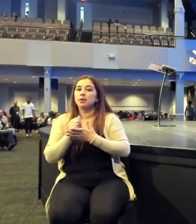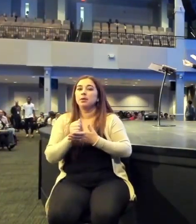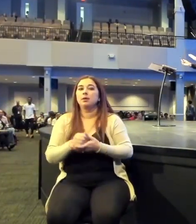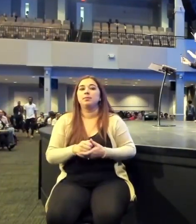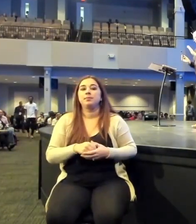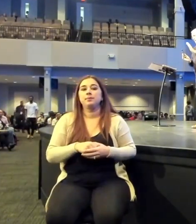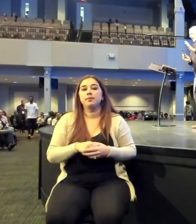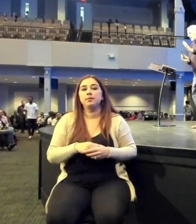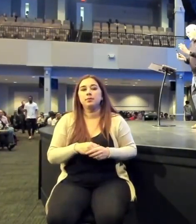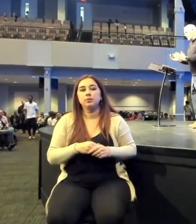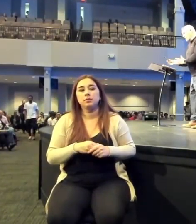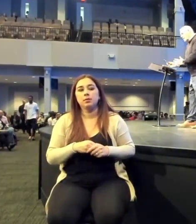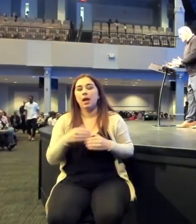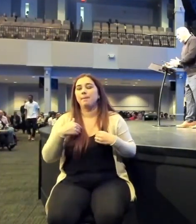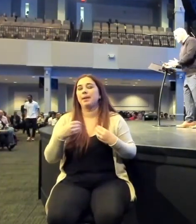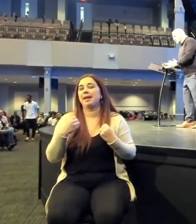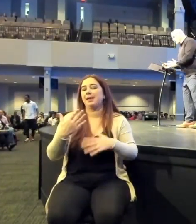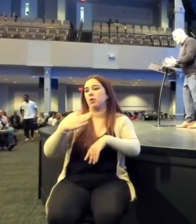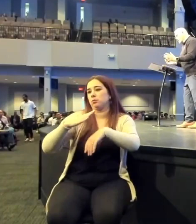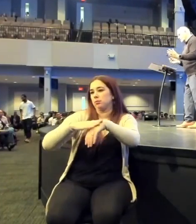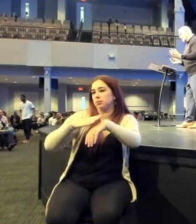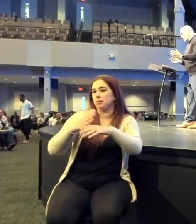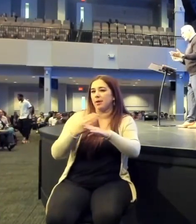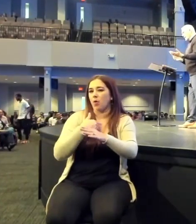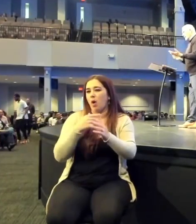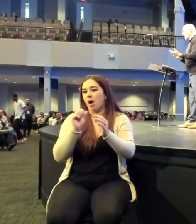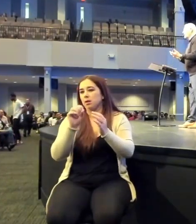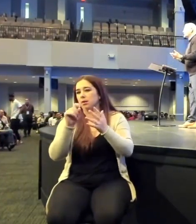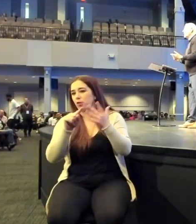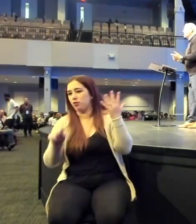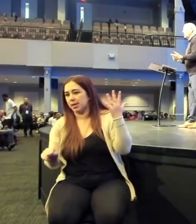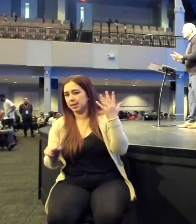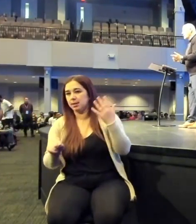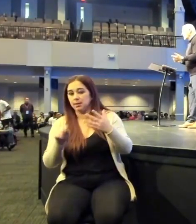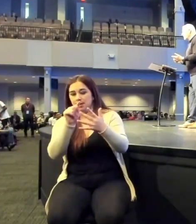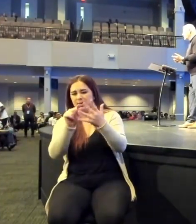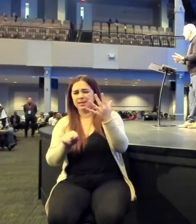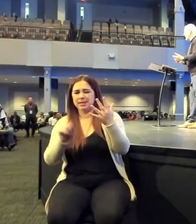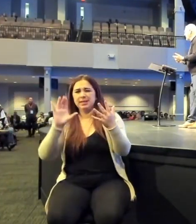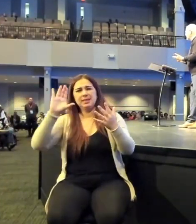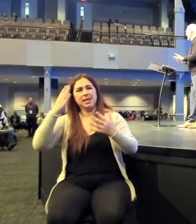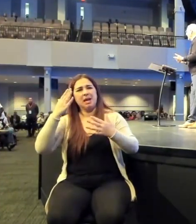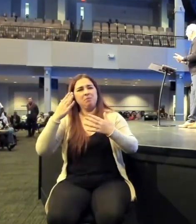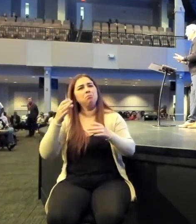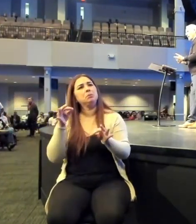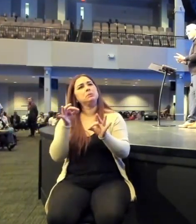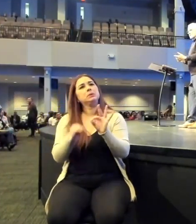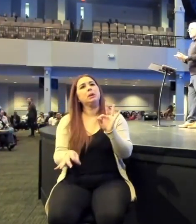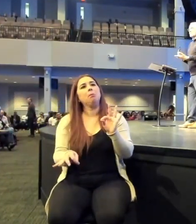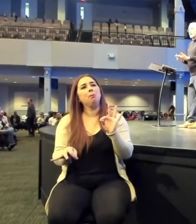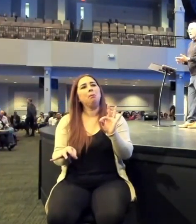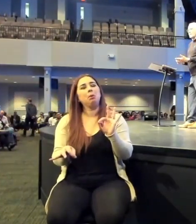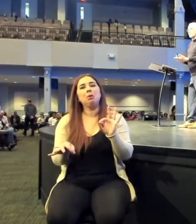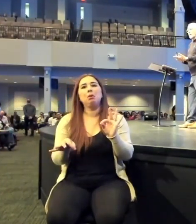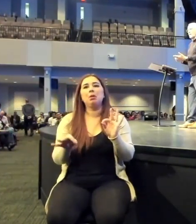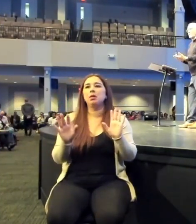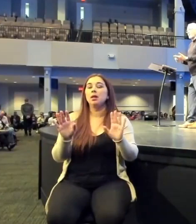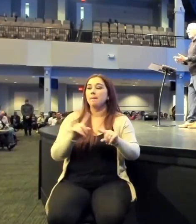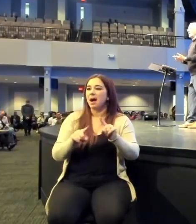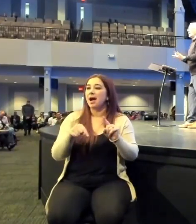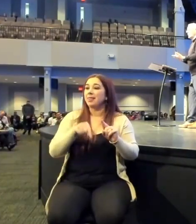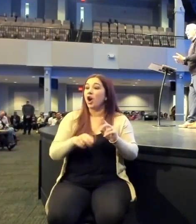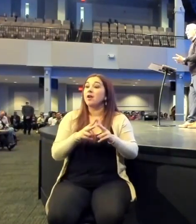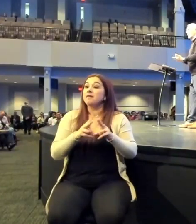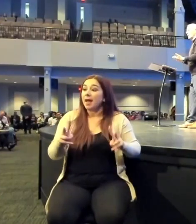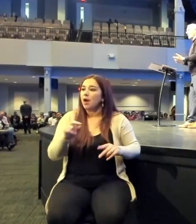give you, let me just give you a little caveat before I give you the next several of these. They're going to sound very simple. And they're going to sound like pat answers, but they're not. They're very